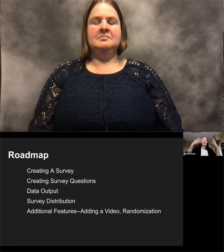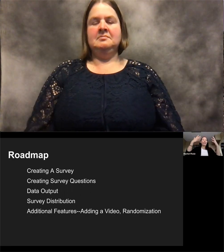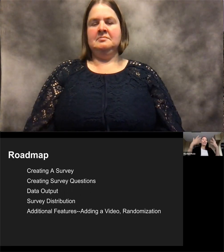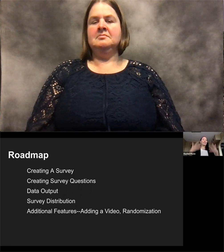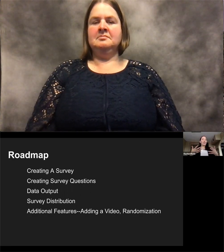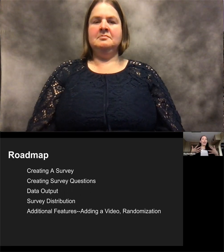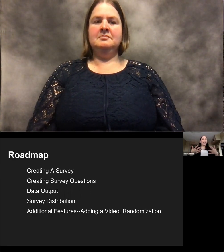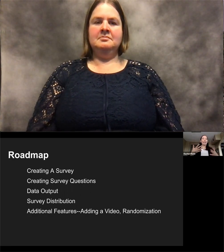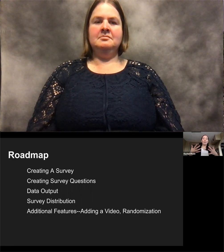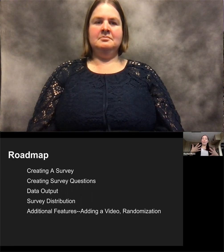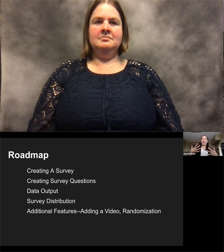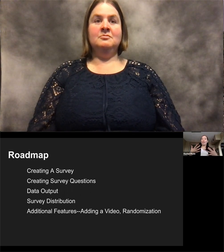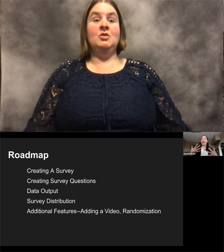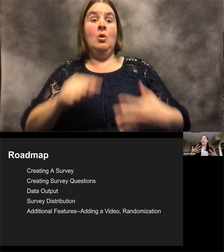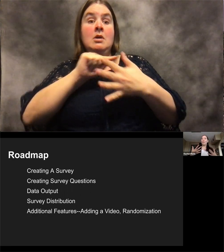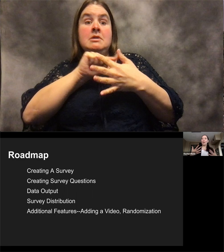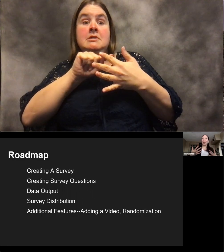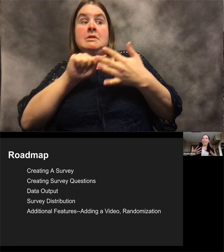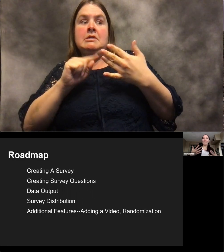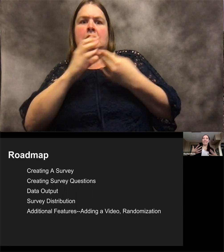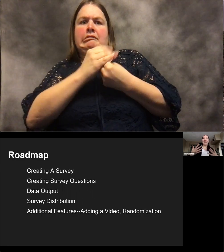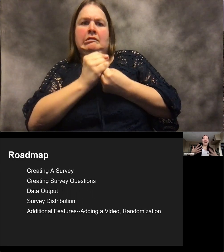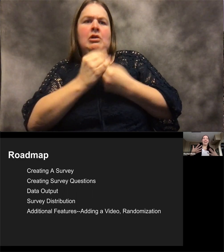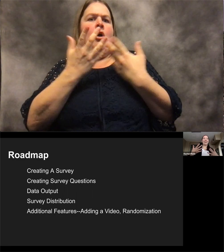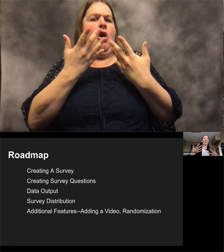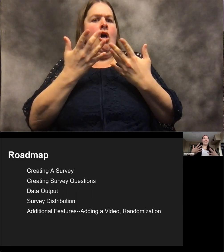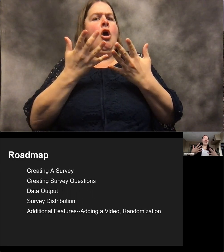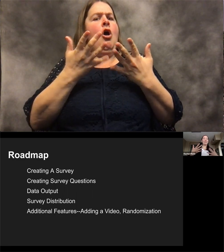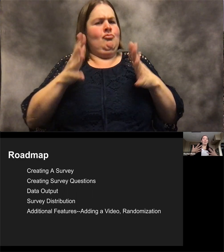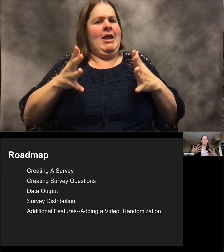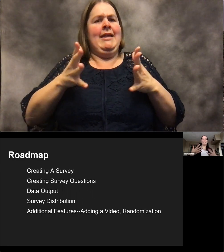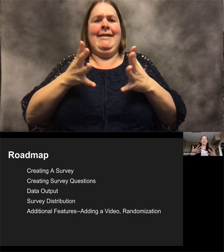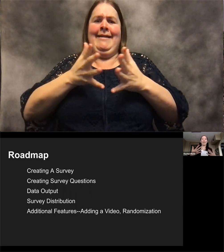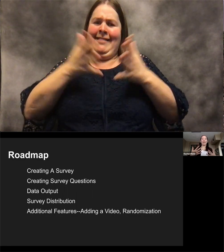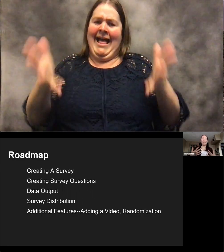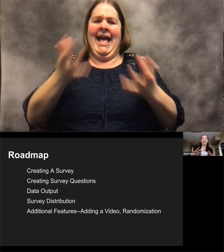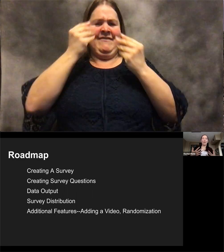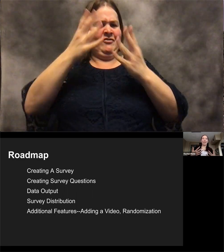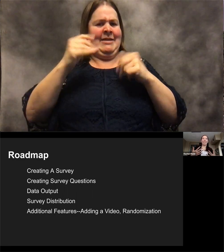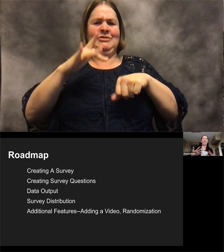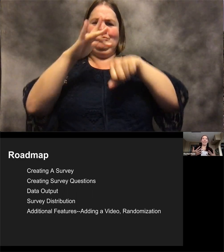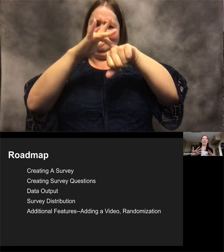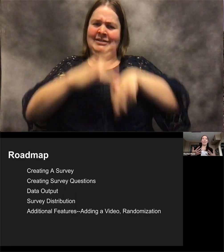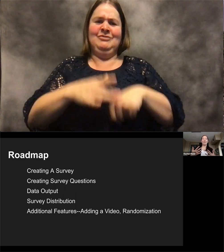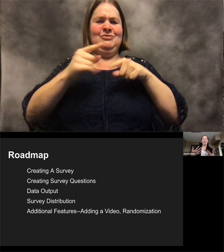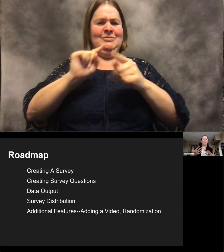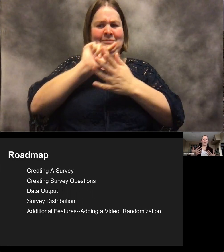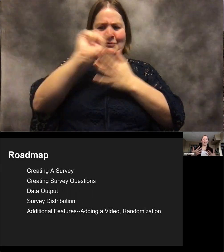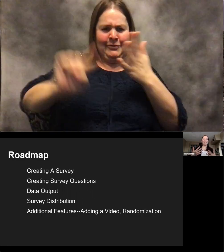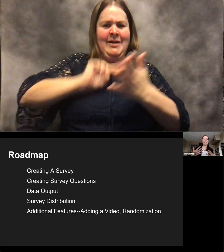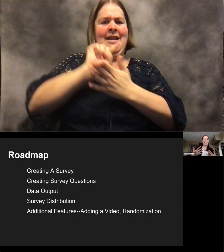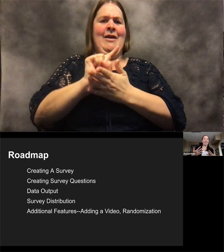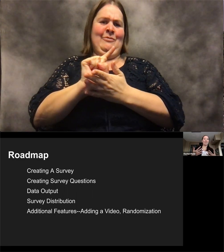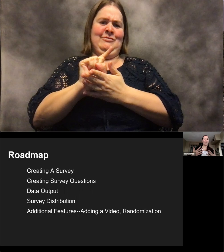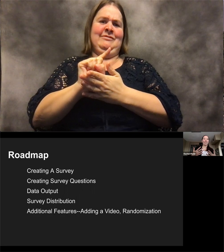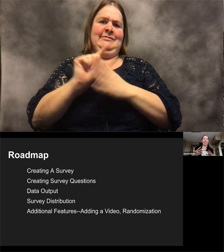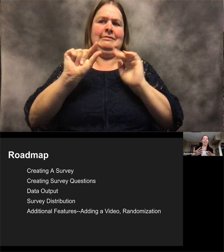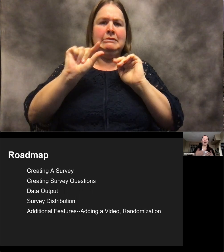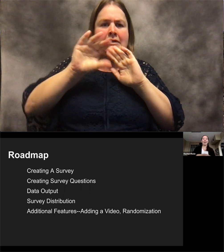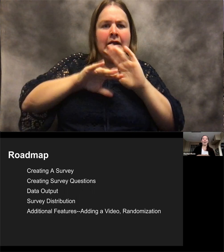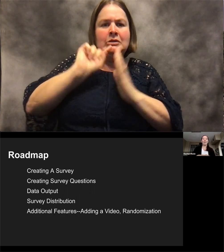So this already is a bit of an ambitious agenda for the time that we have